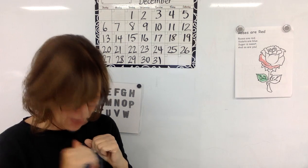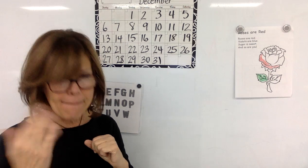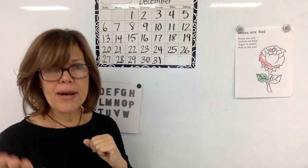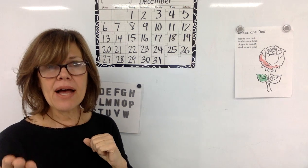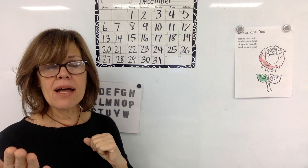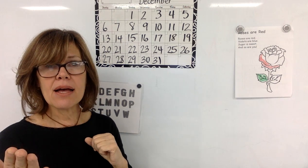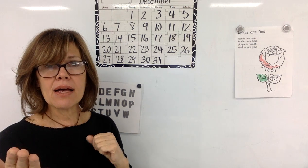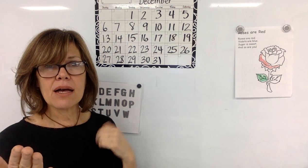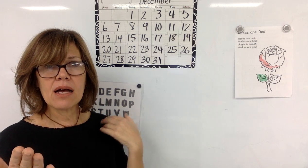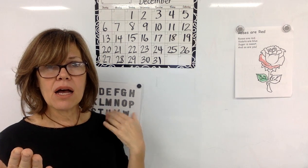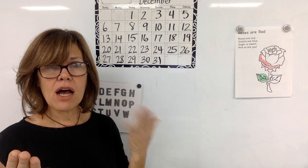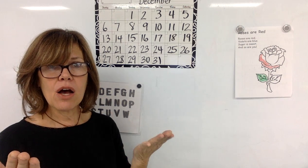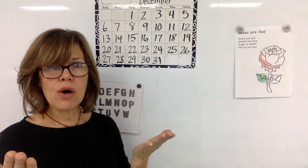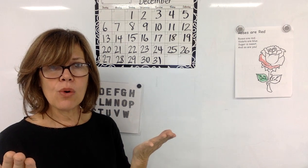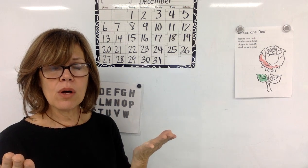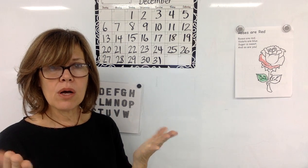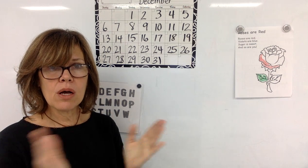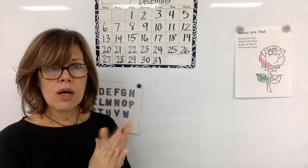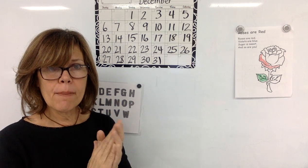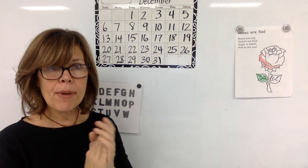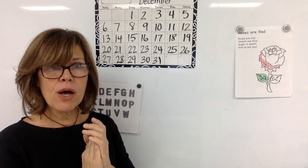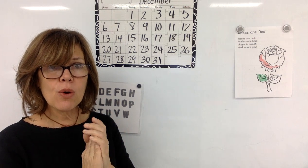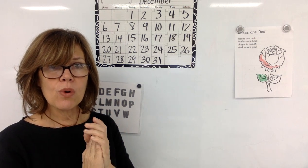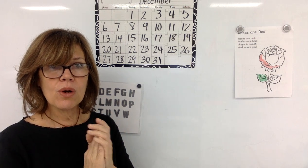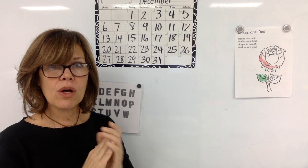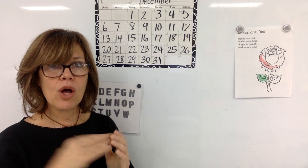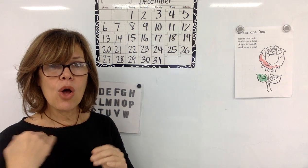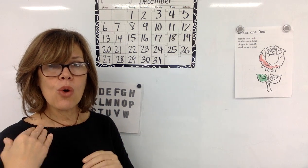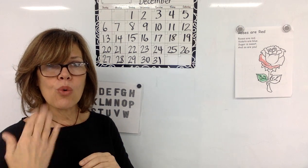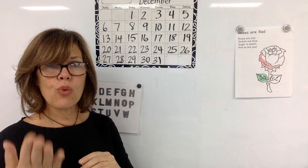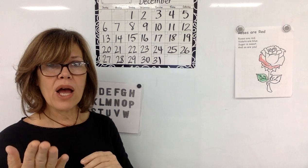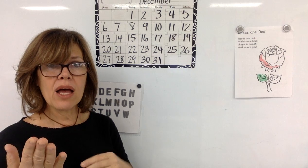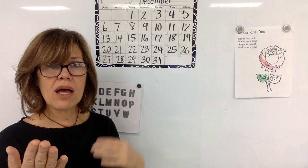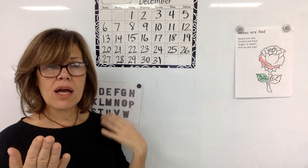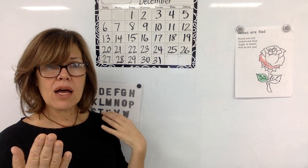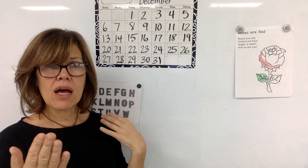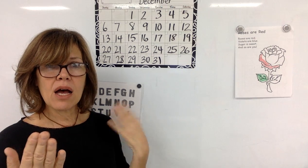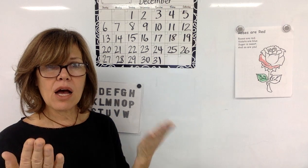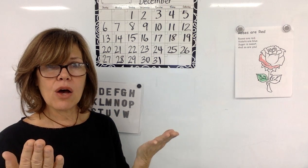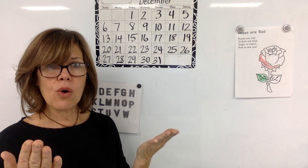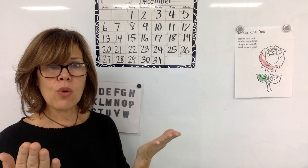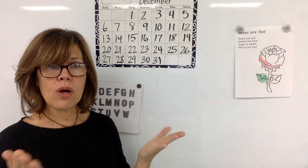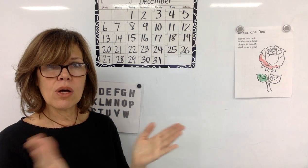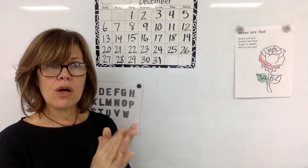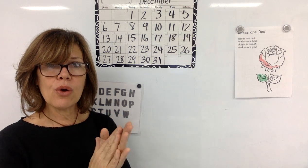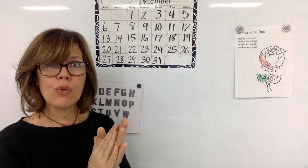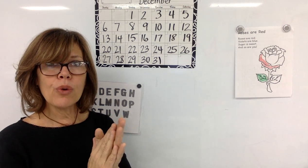Ba, O, bow. Ra, O, row.